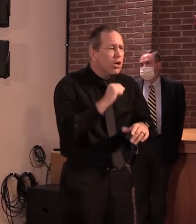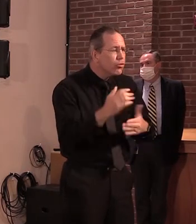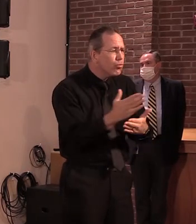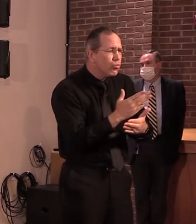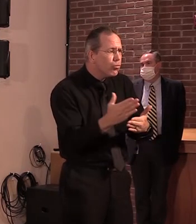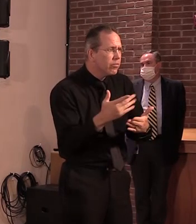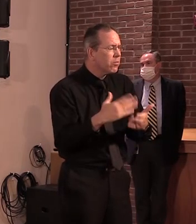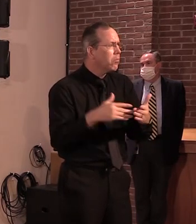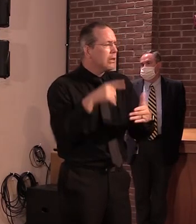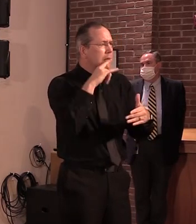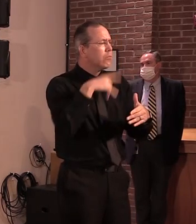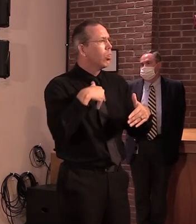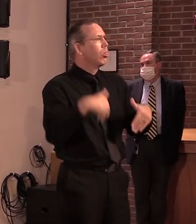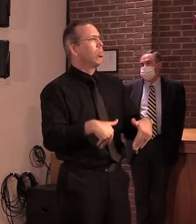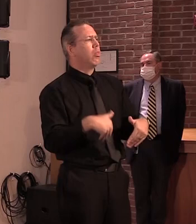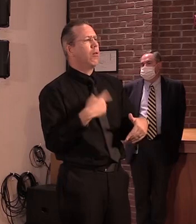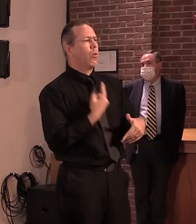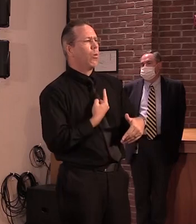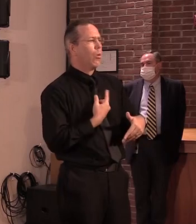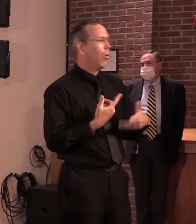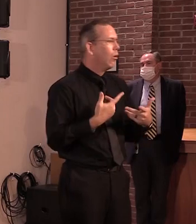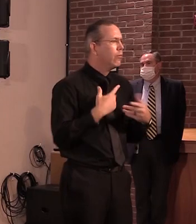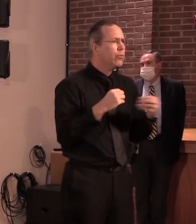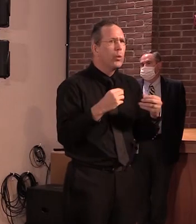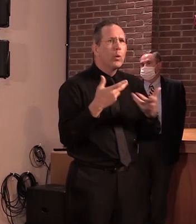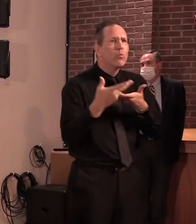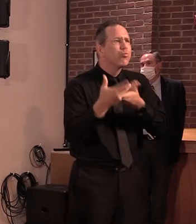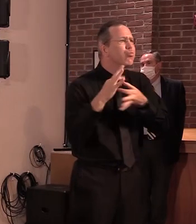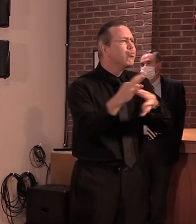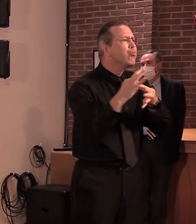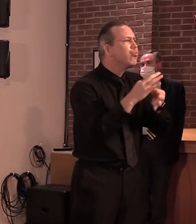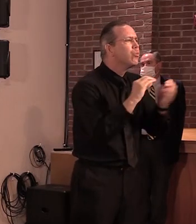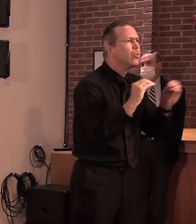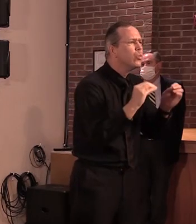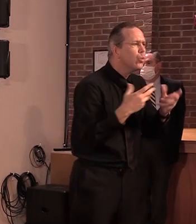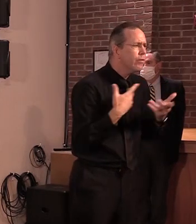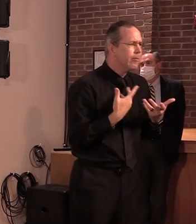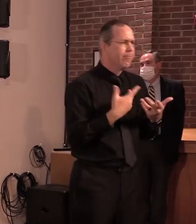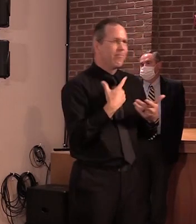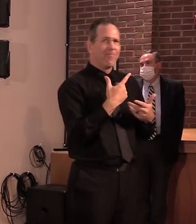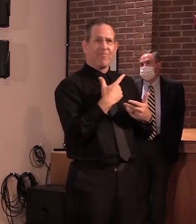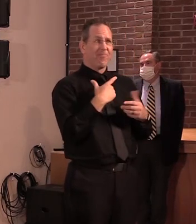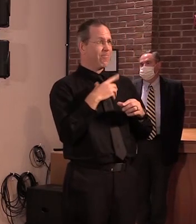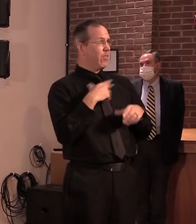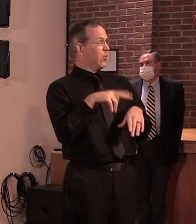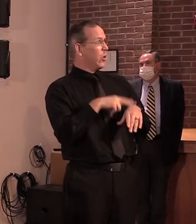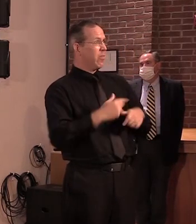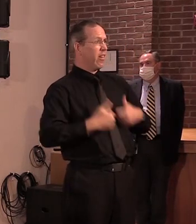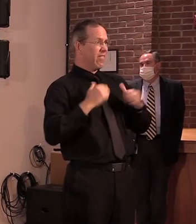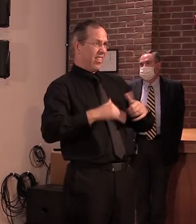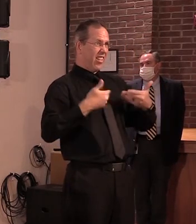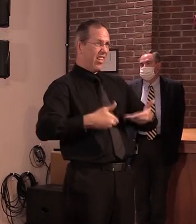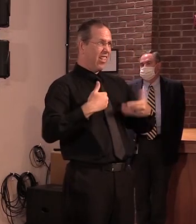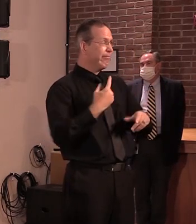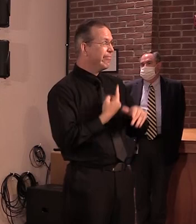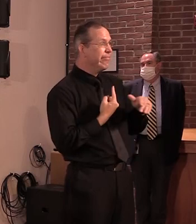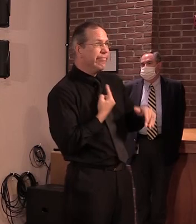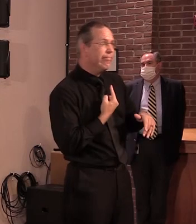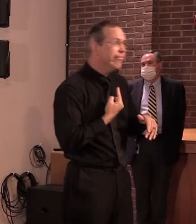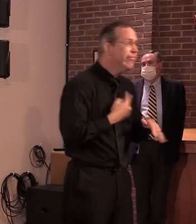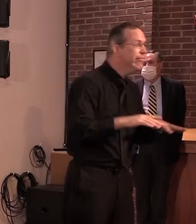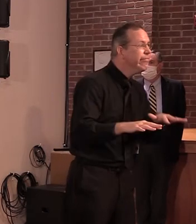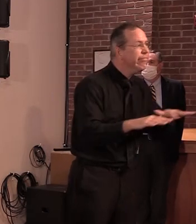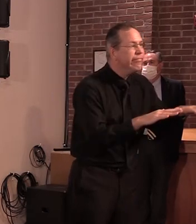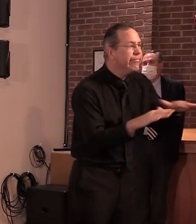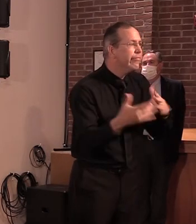okay. The loss of structure and routine and consistent adult presence and social and emotional